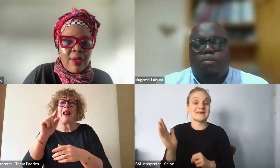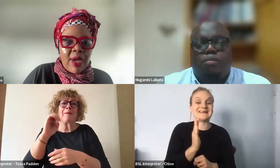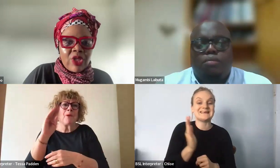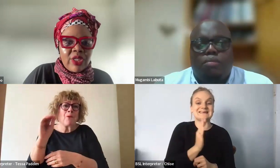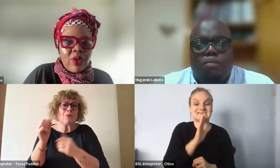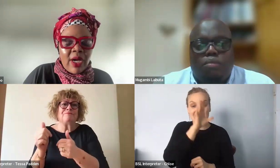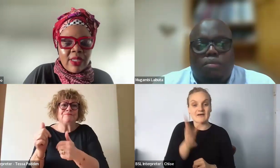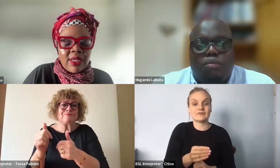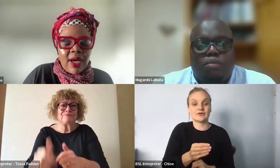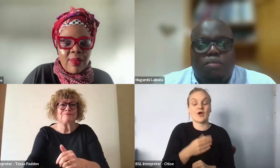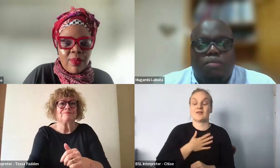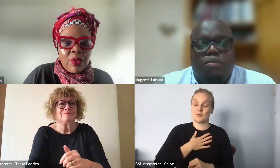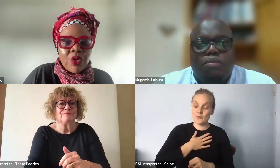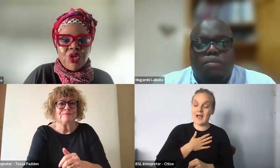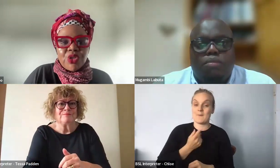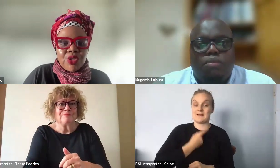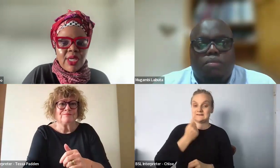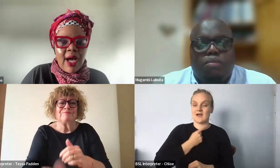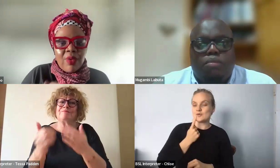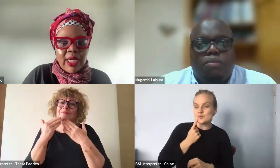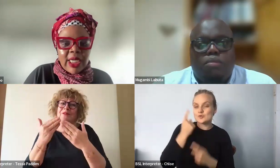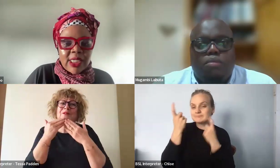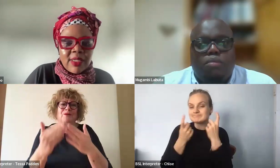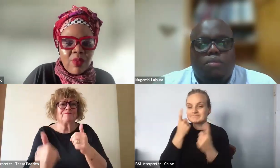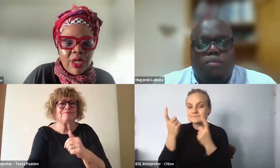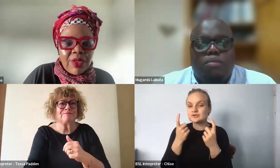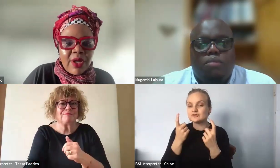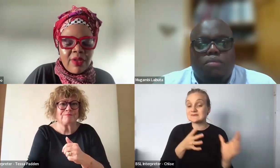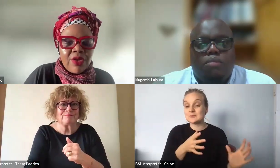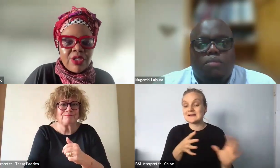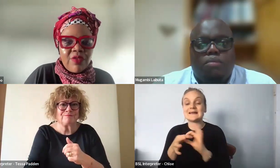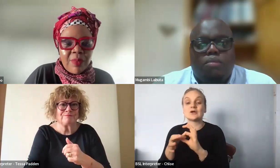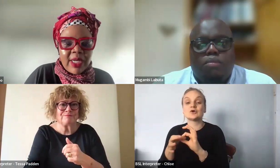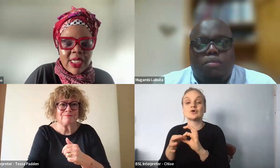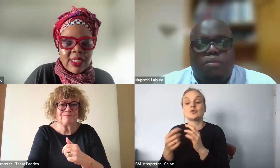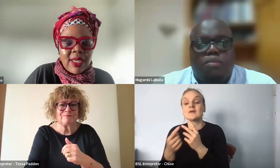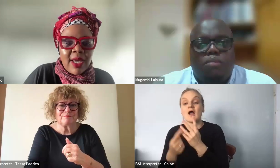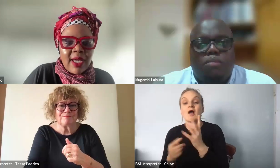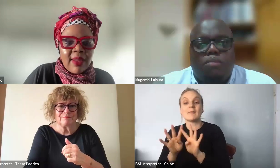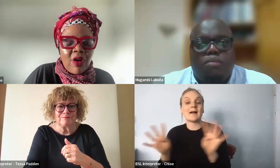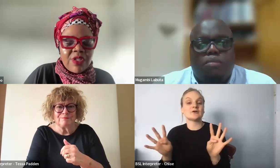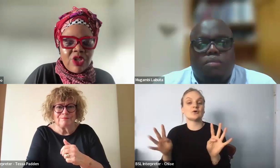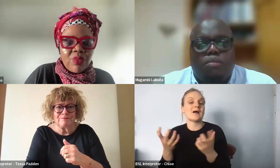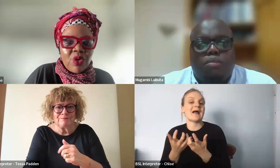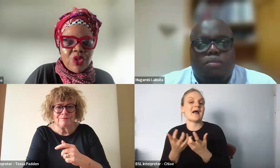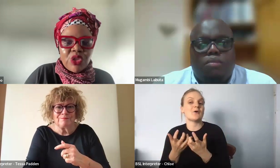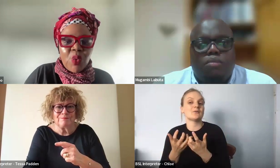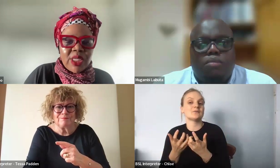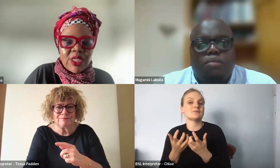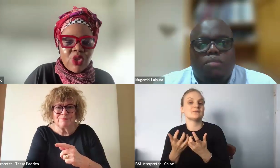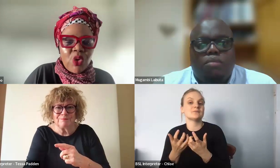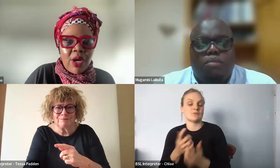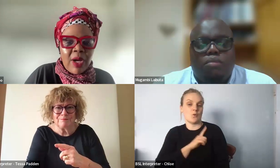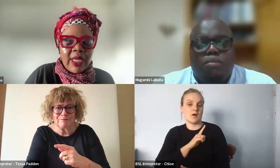And I'm actually quite curious to see how it links with the rest of the panelists in the conversation, because